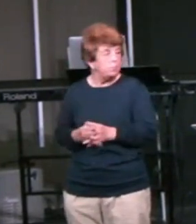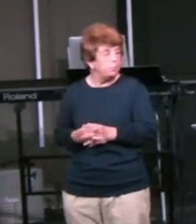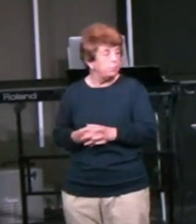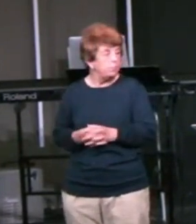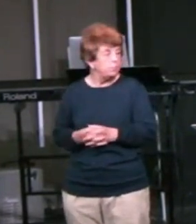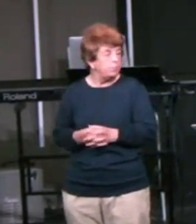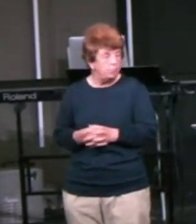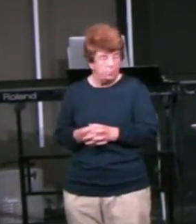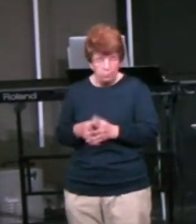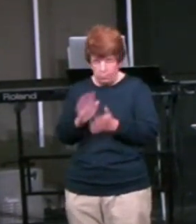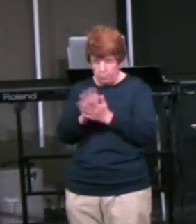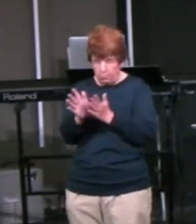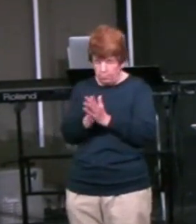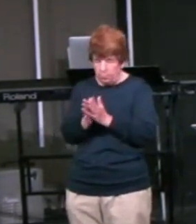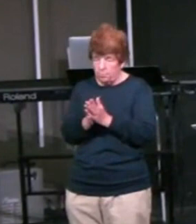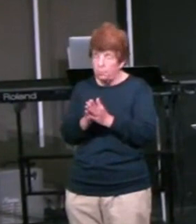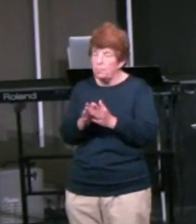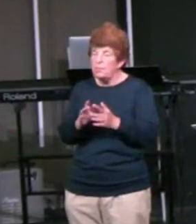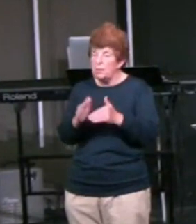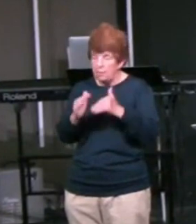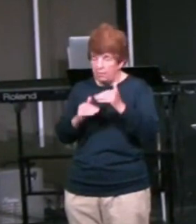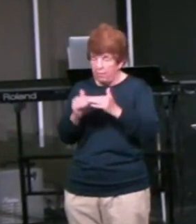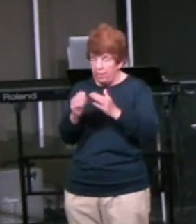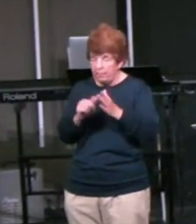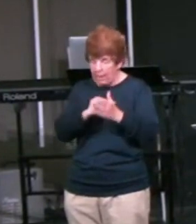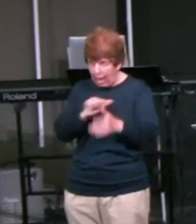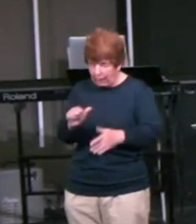do we develop our attitude?